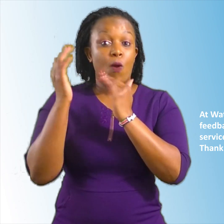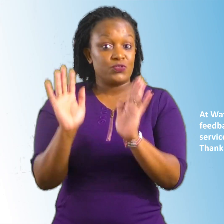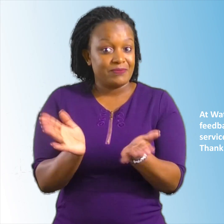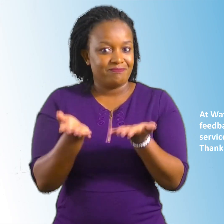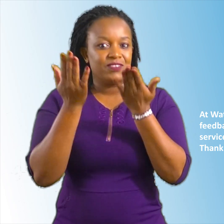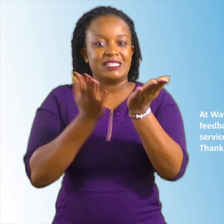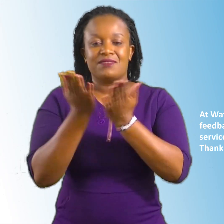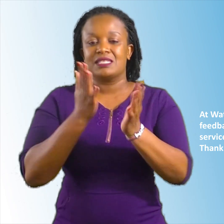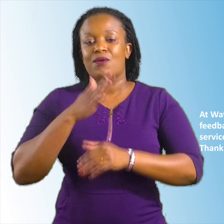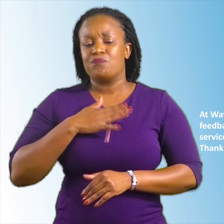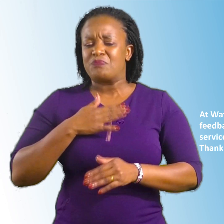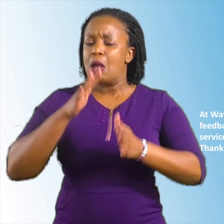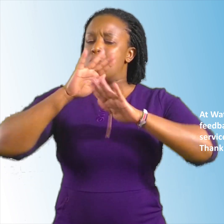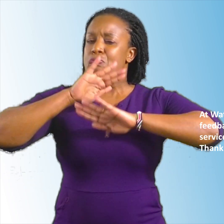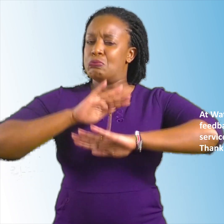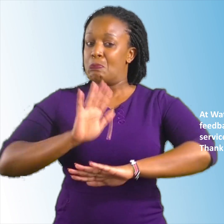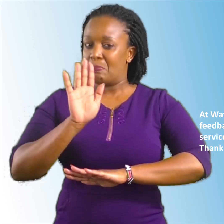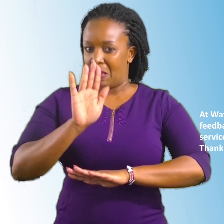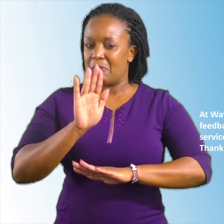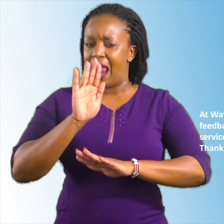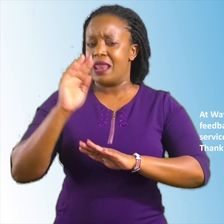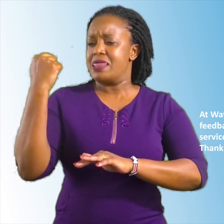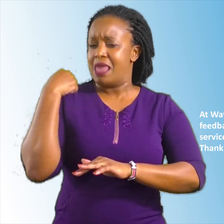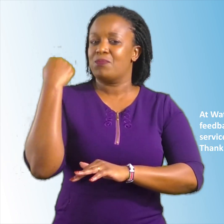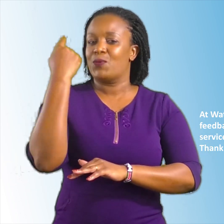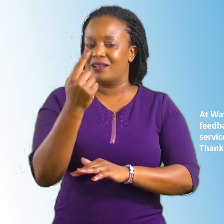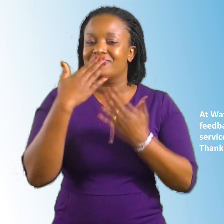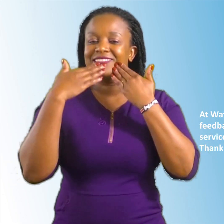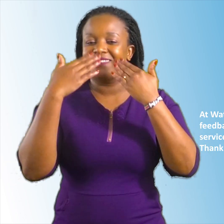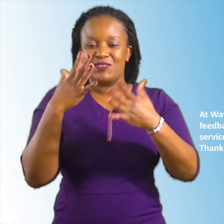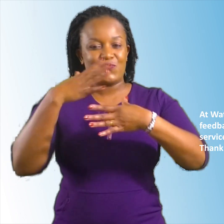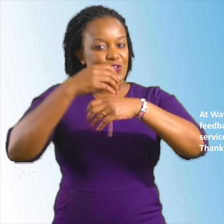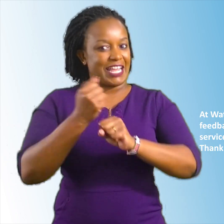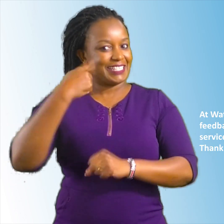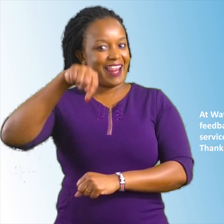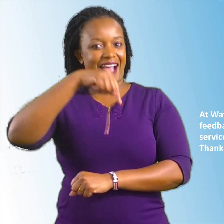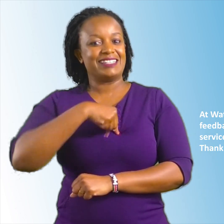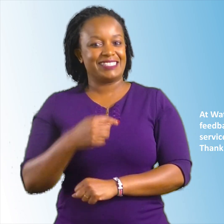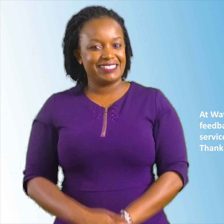our services. Your satisfaction is our priority. Thank you for trusting us.